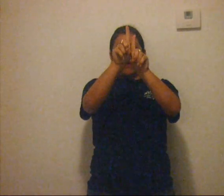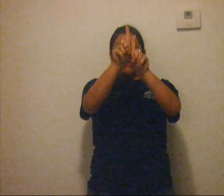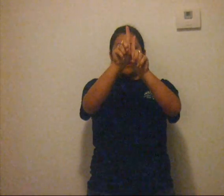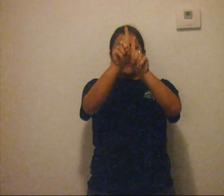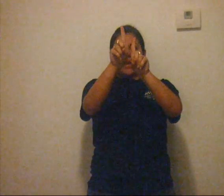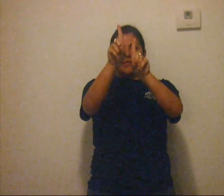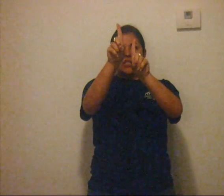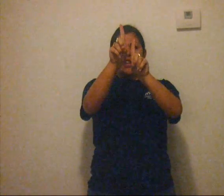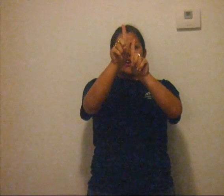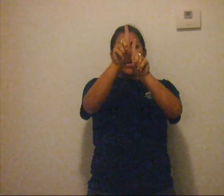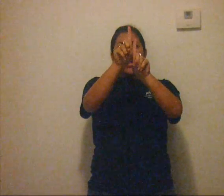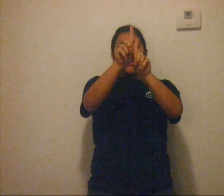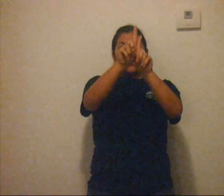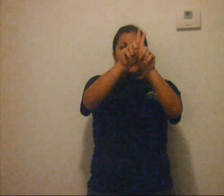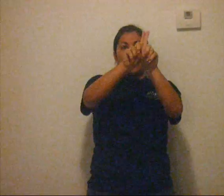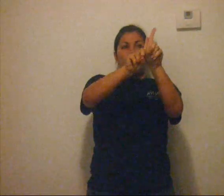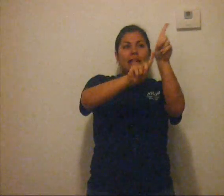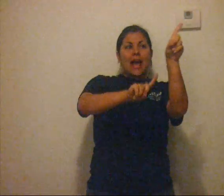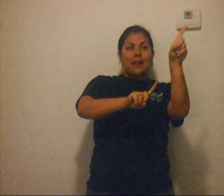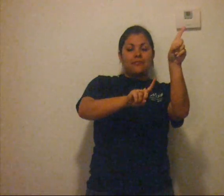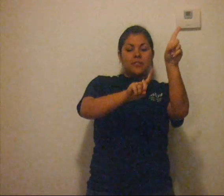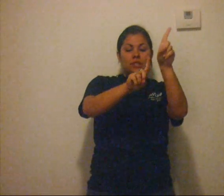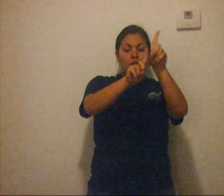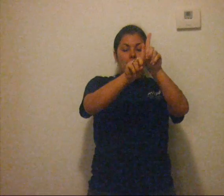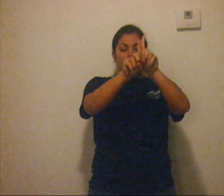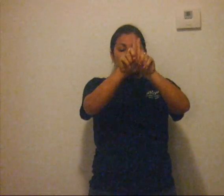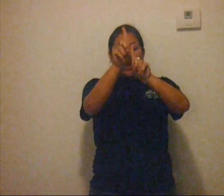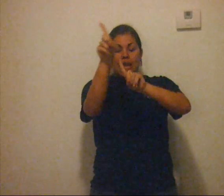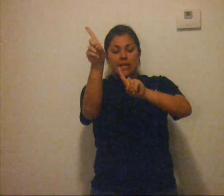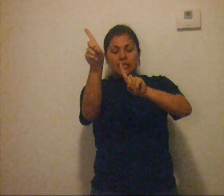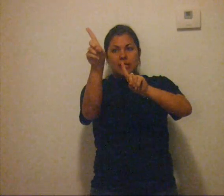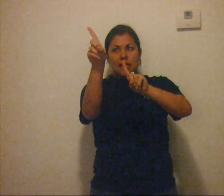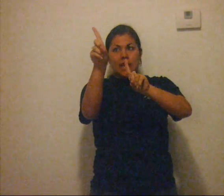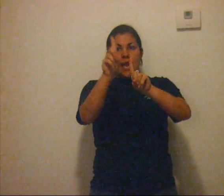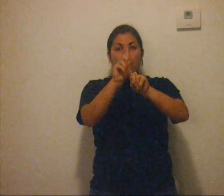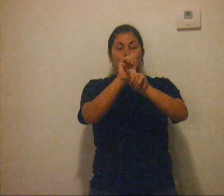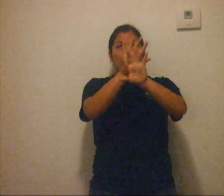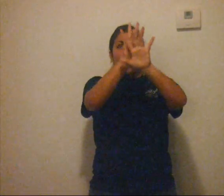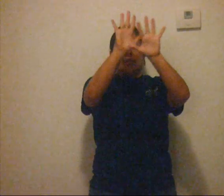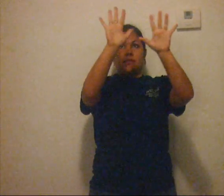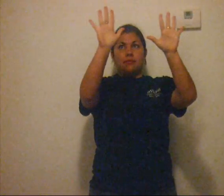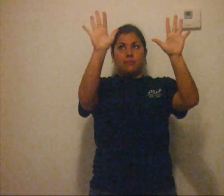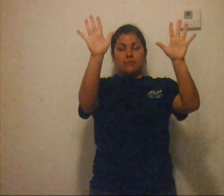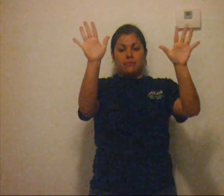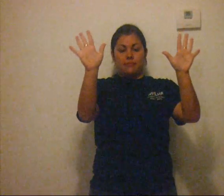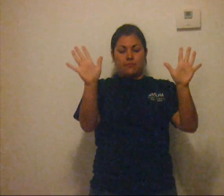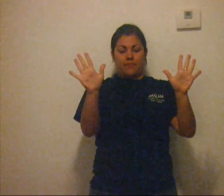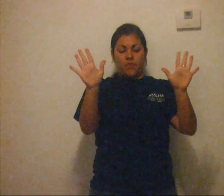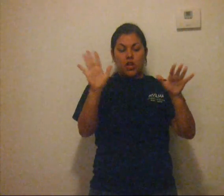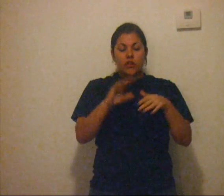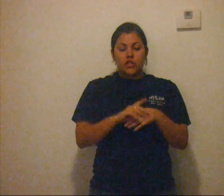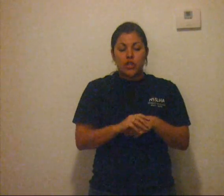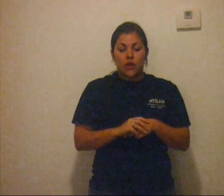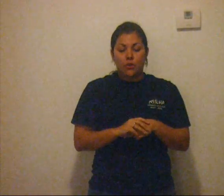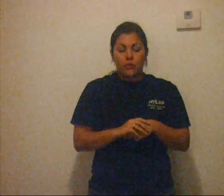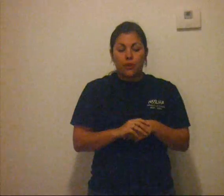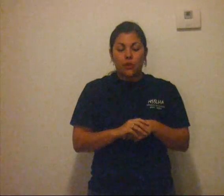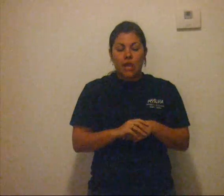rubbing up against each other. You're going to go left, right, bright. So the whole